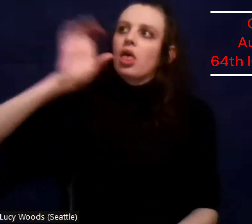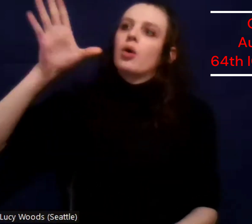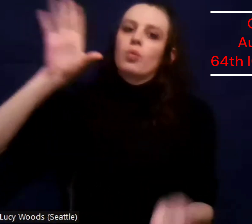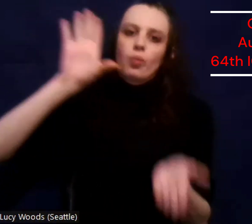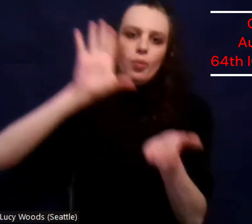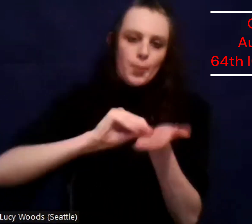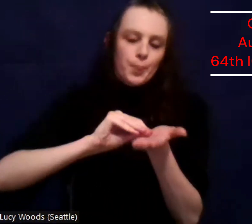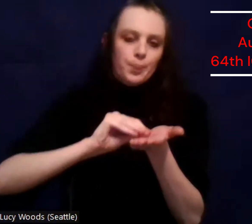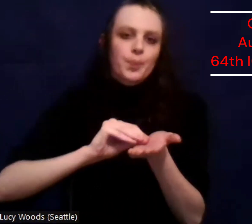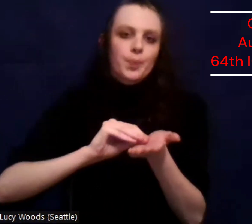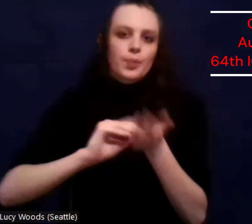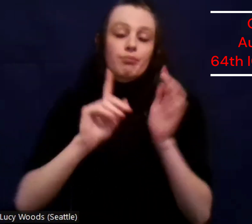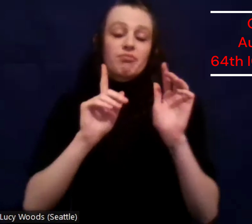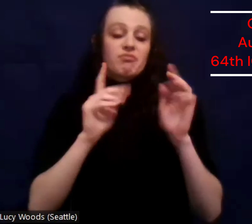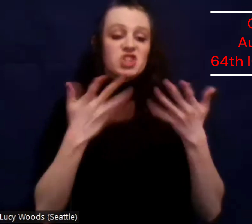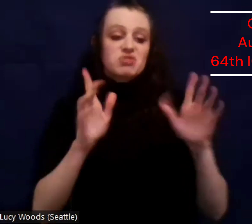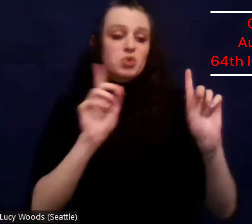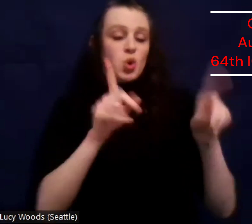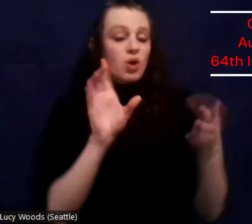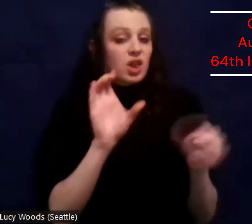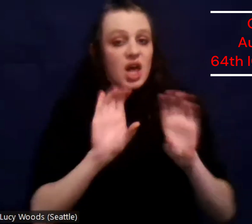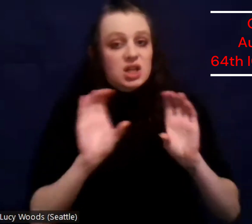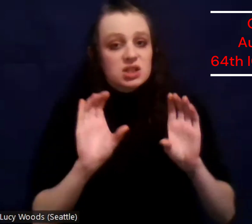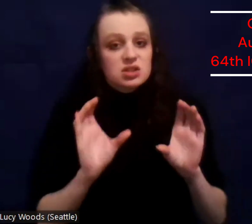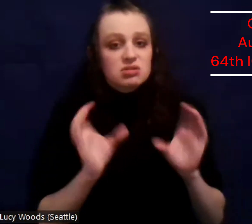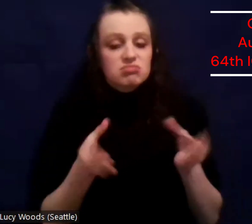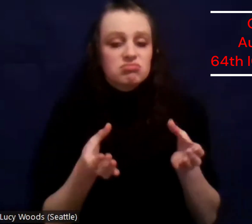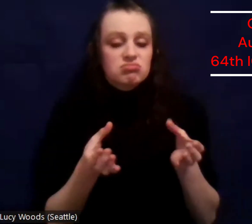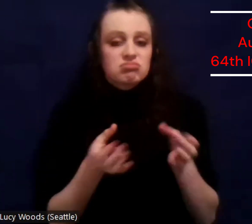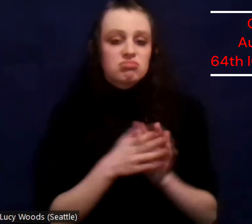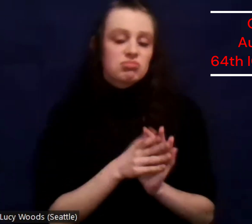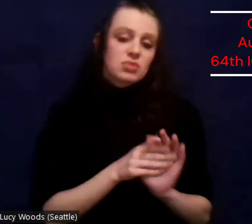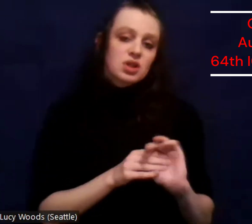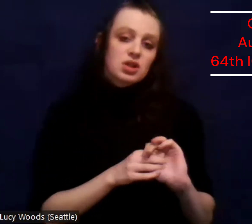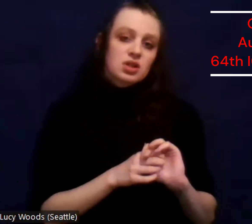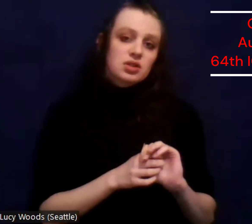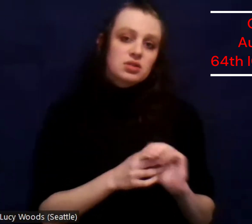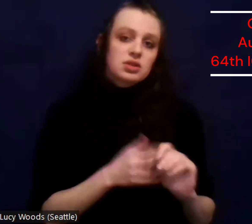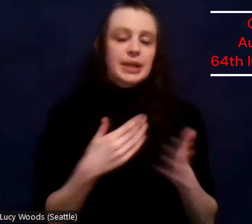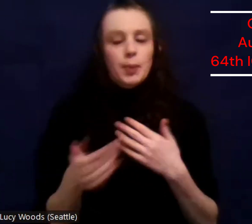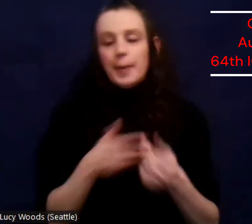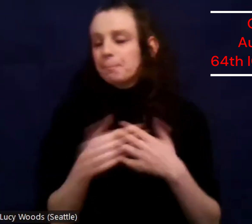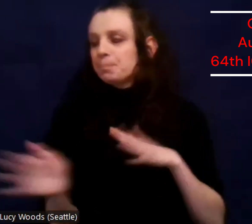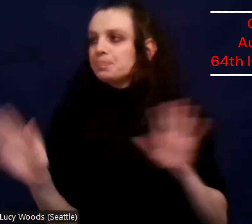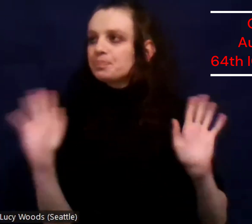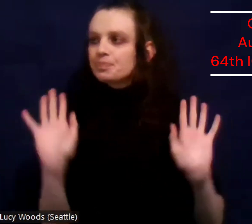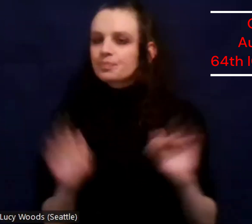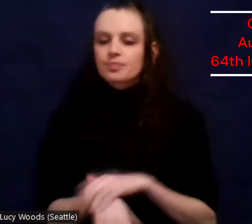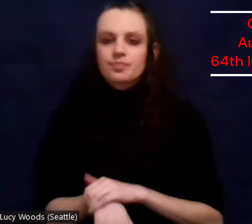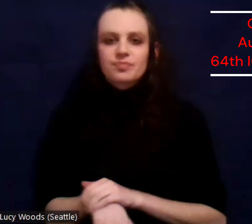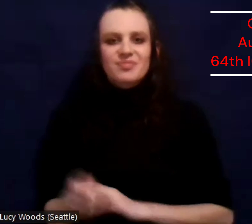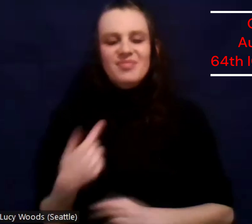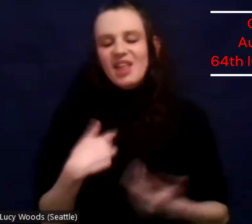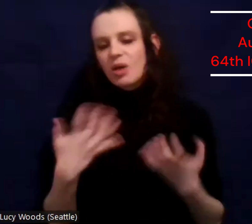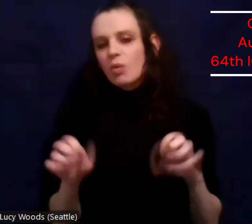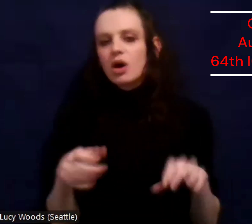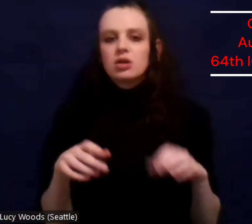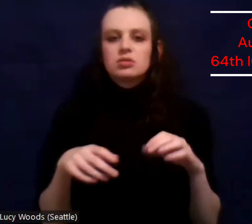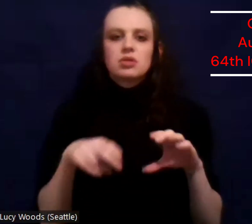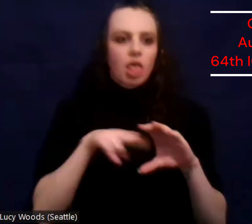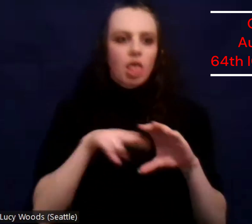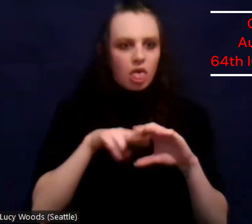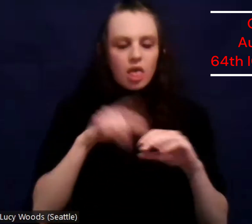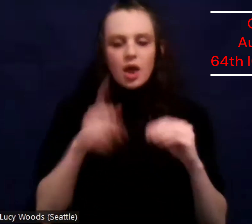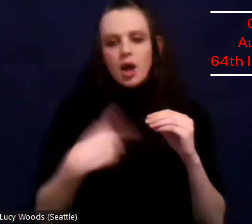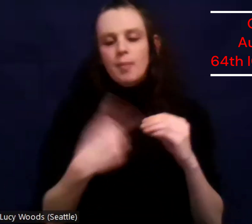my way to class. Uh, anyway, I don't want to spend too much time in the disease. I